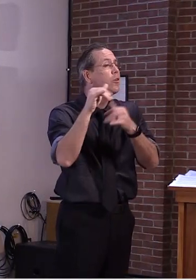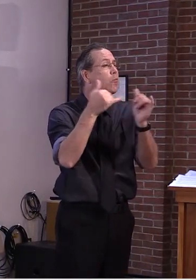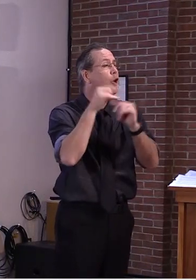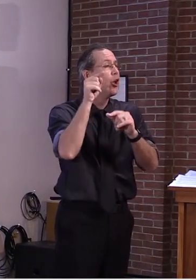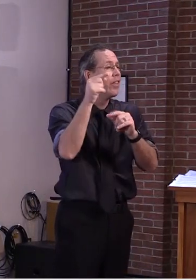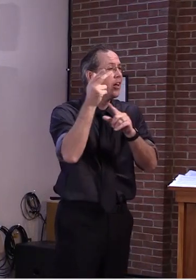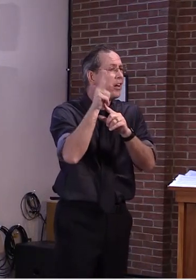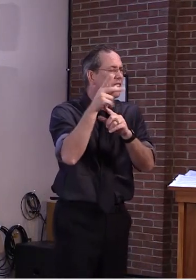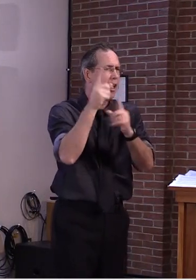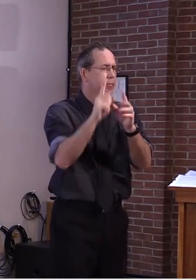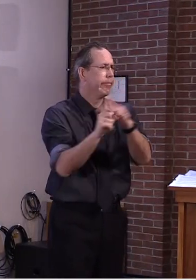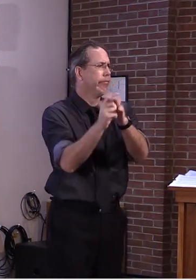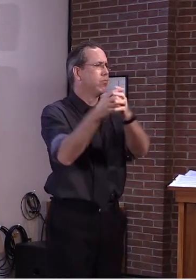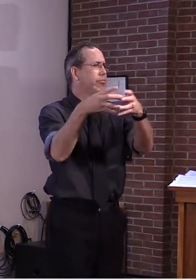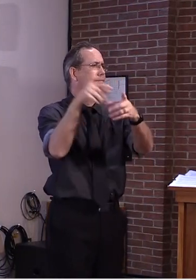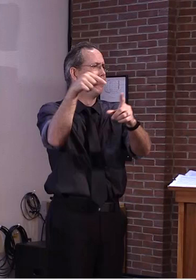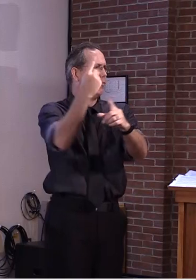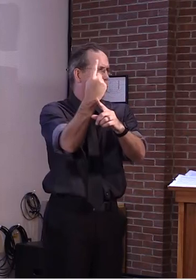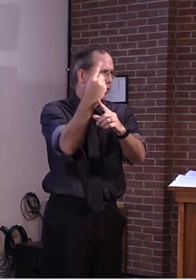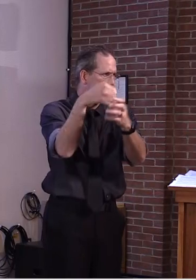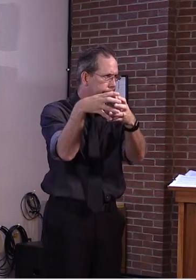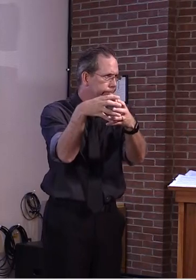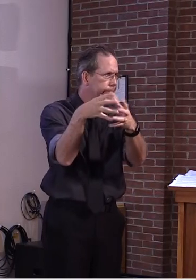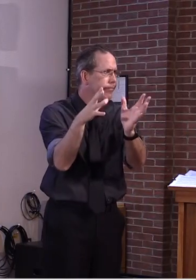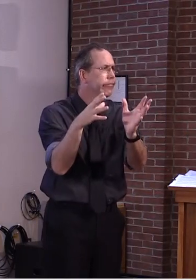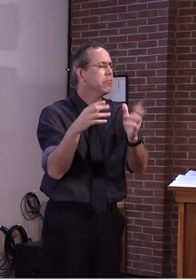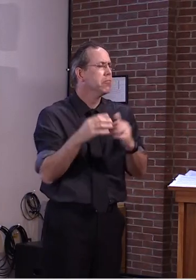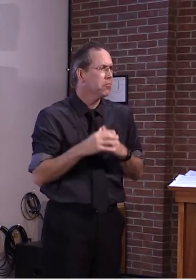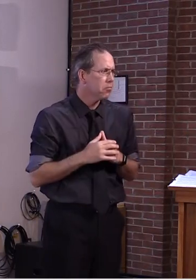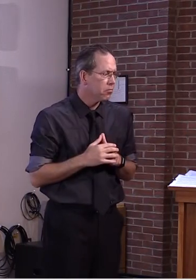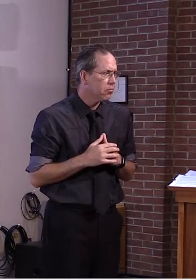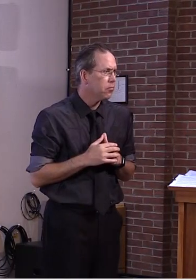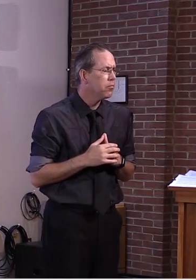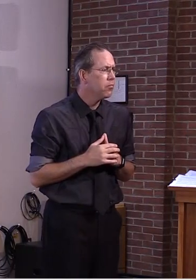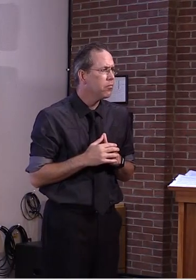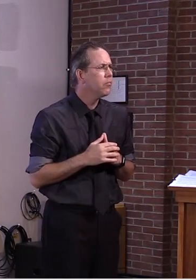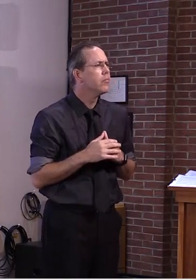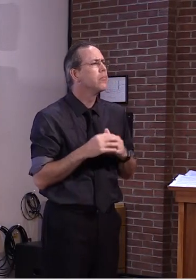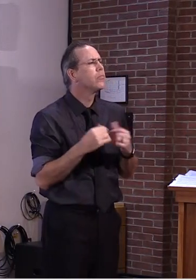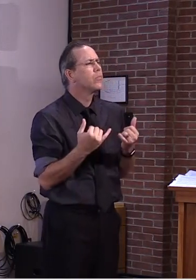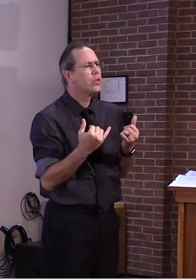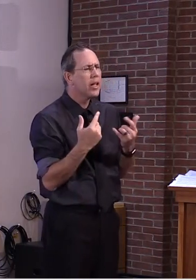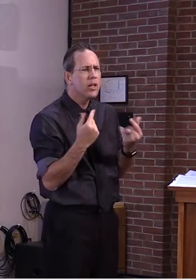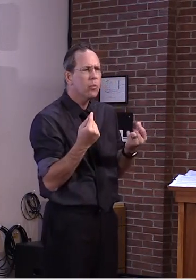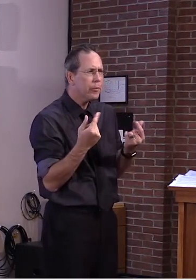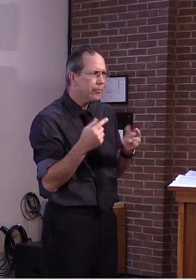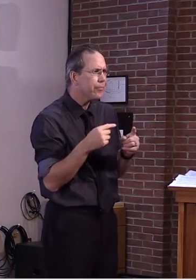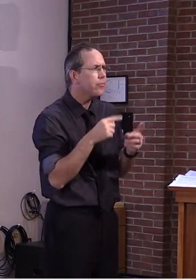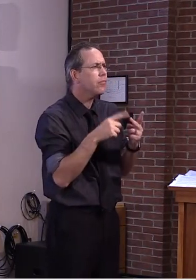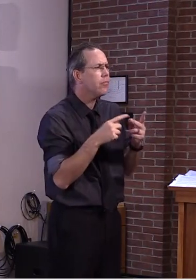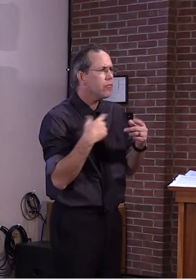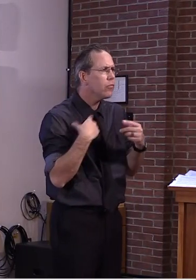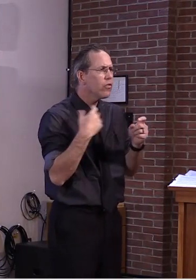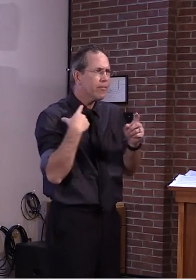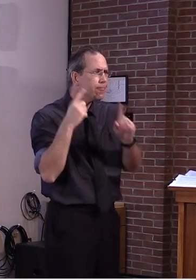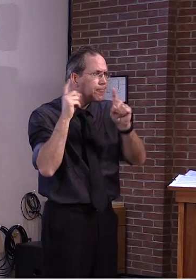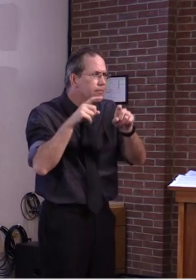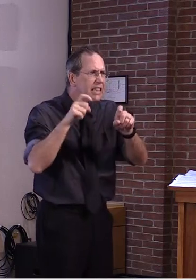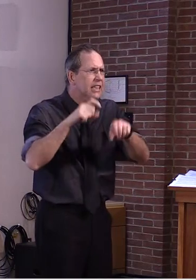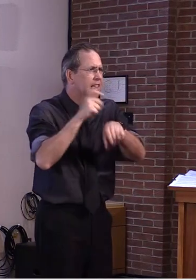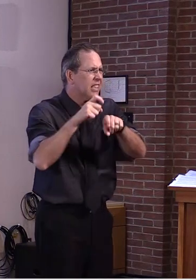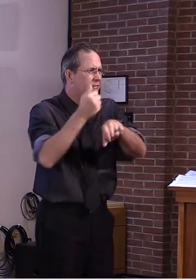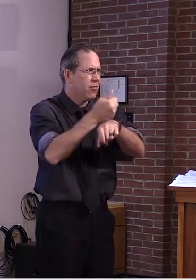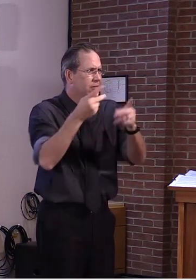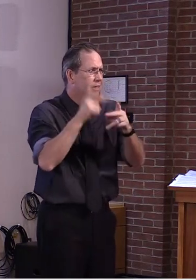cases, and the yield from the Pico Killington pop-up was 0 new cases.